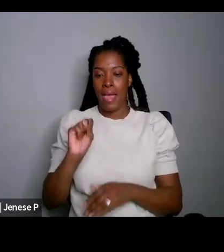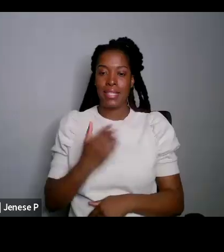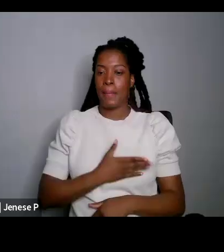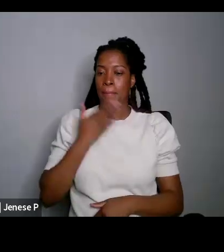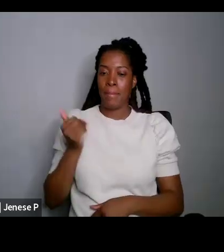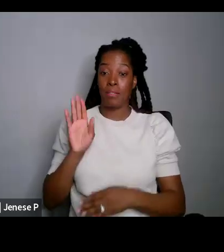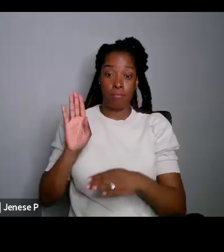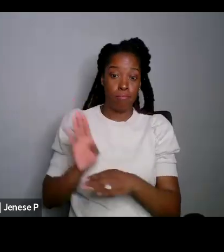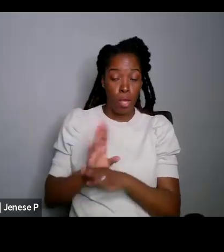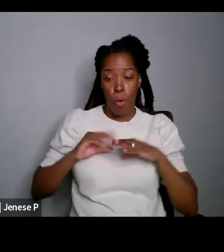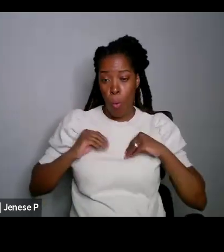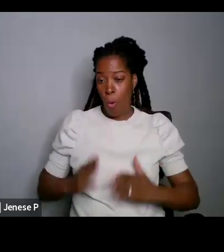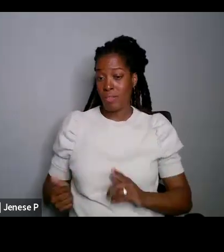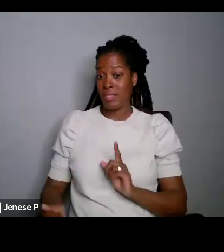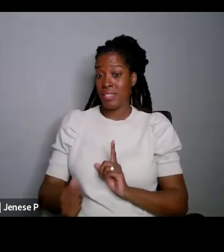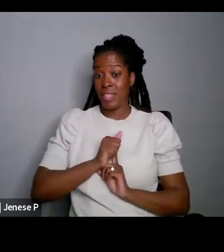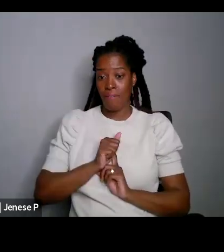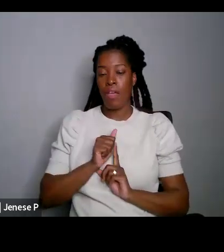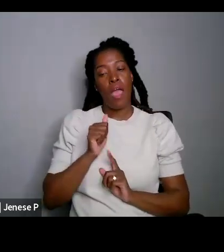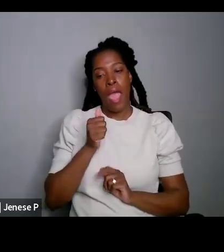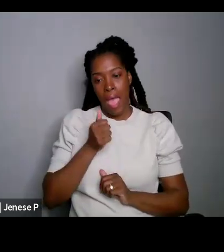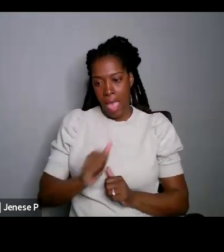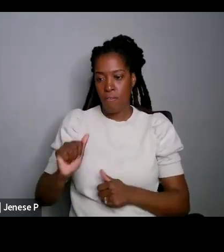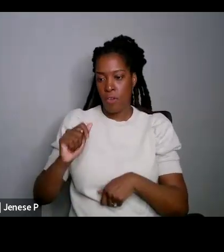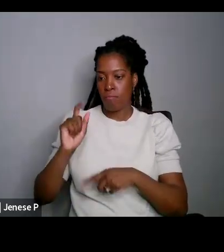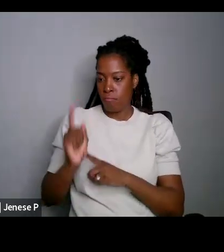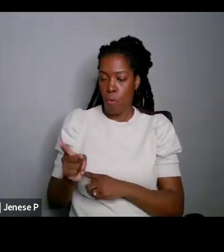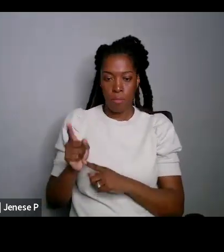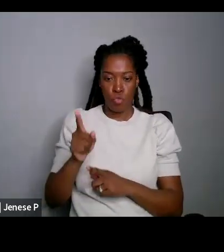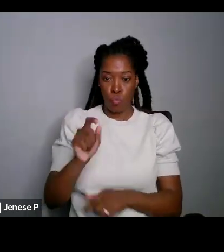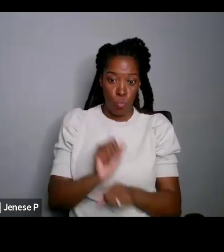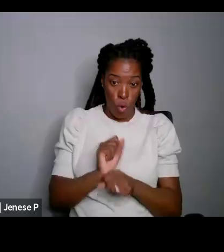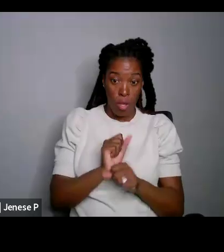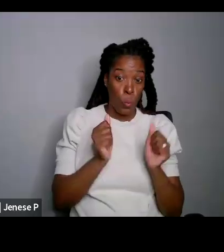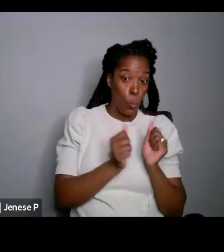self at every moment that you're working on or in your business.